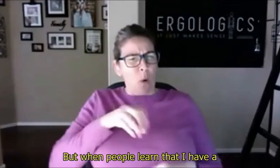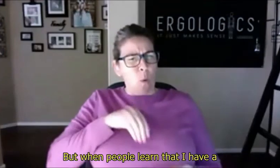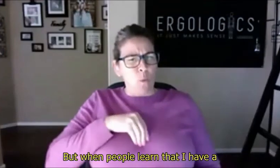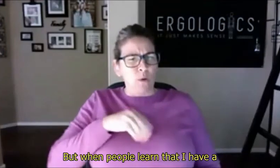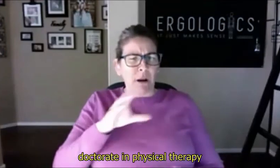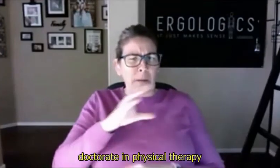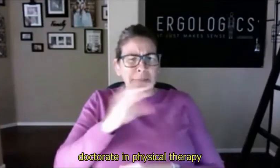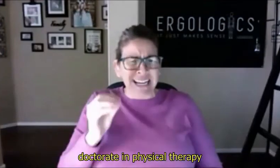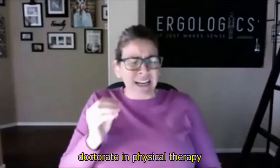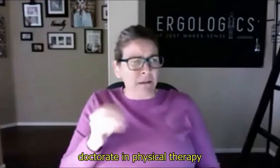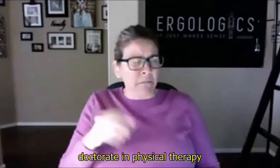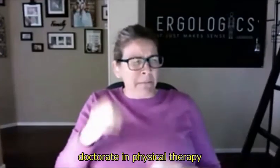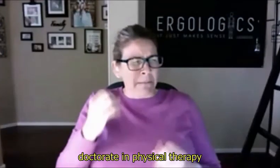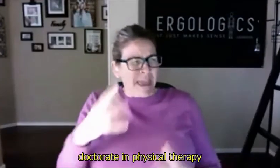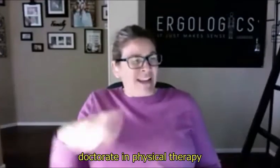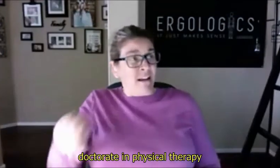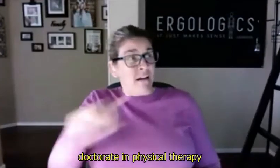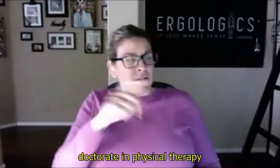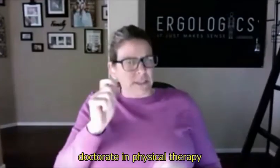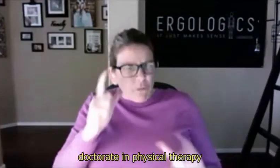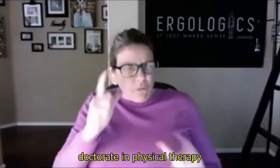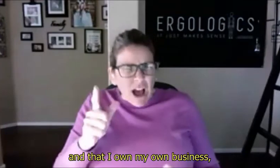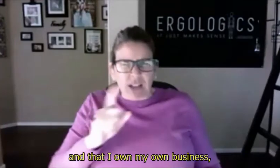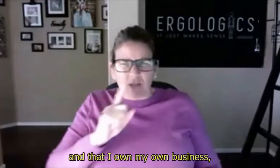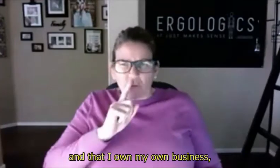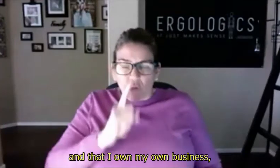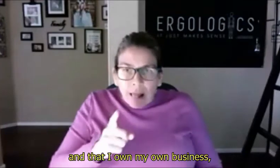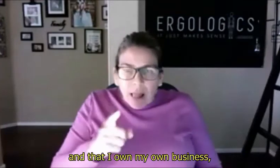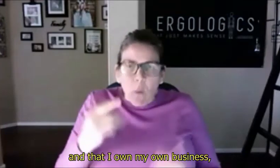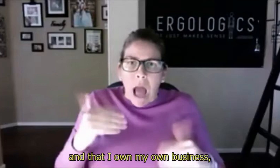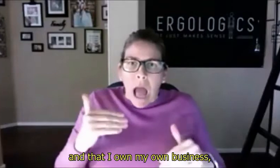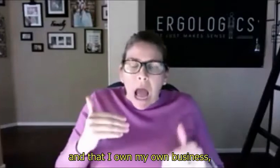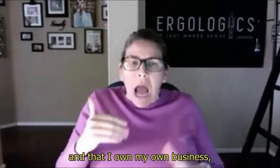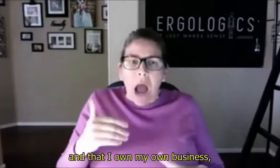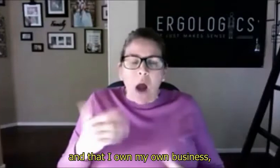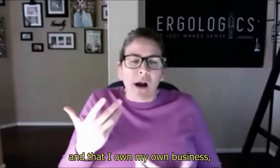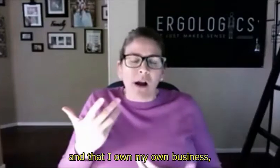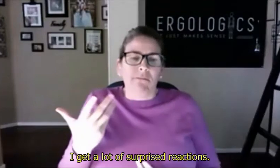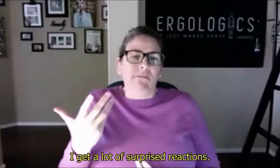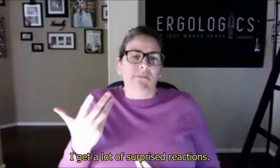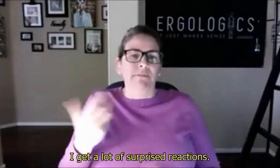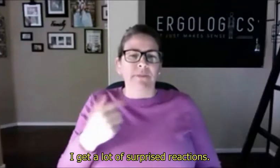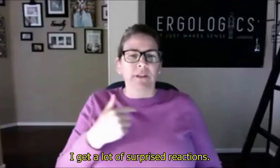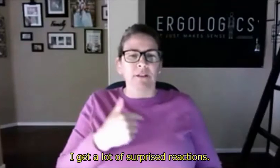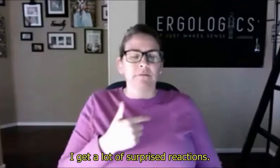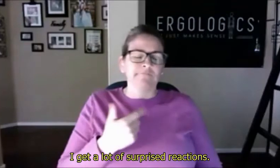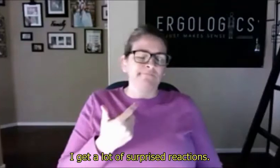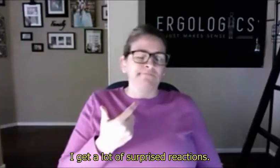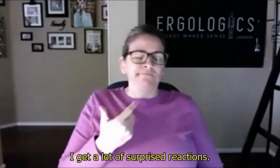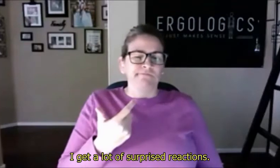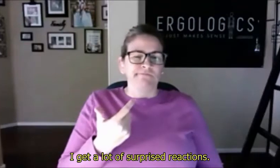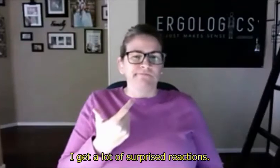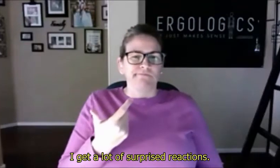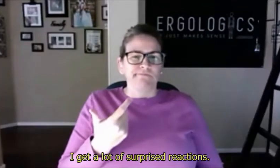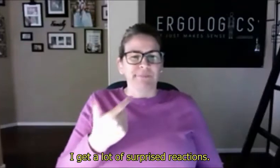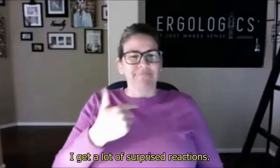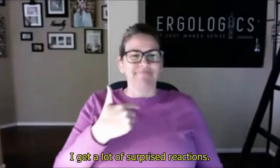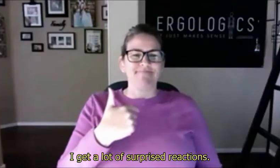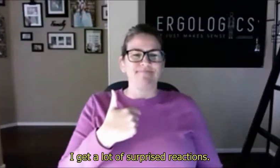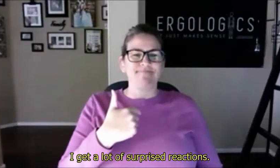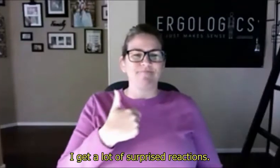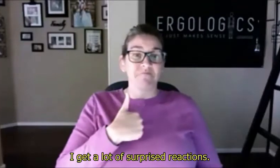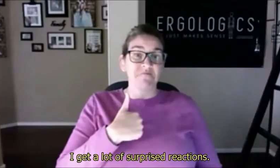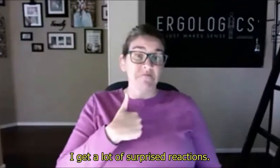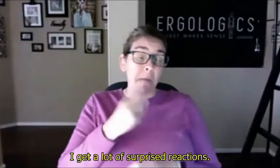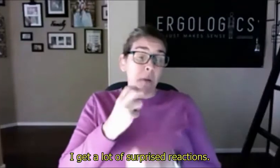people learn that I have a doctorate in physical therapy and that I own my own business, I get a lot of surprised